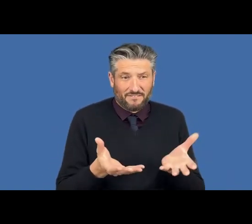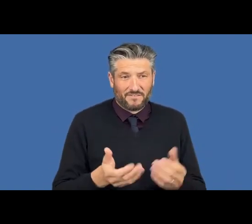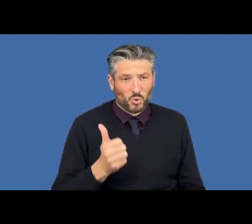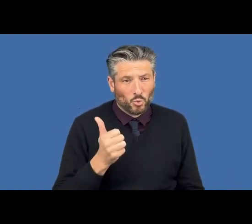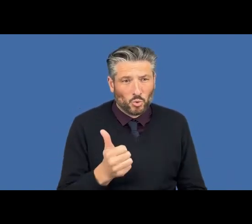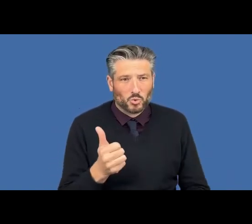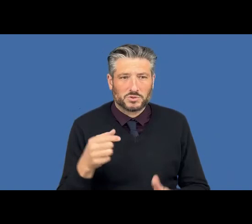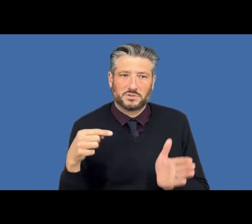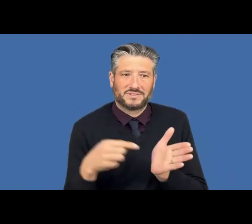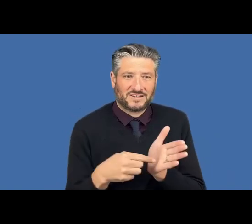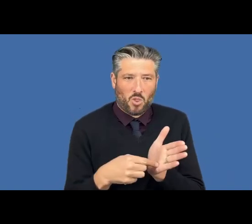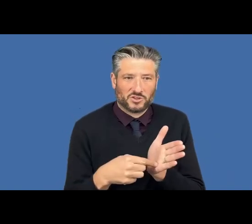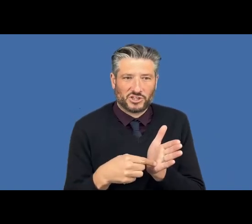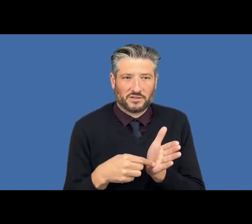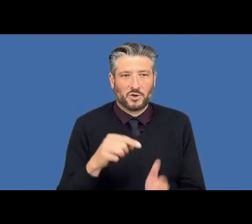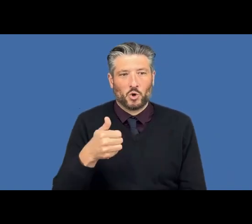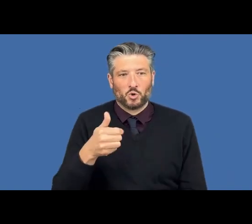a better job. So